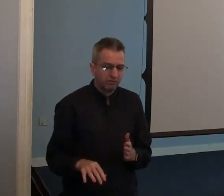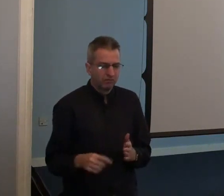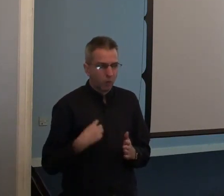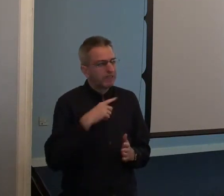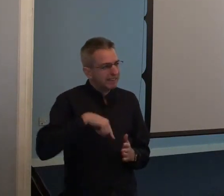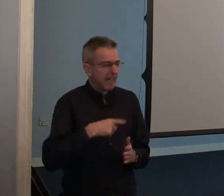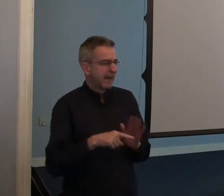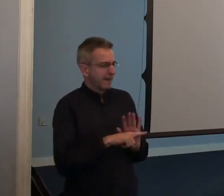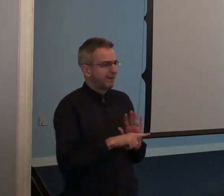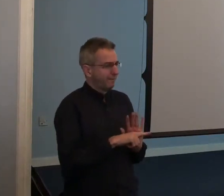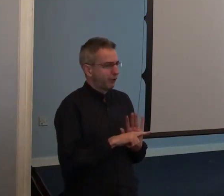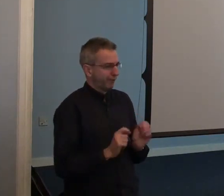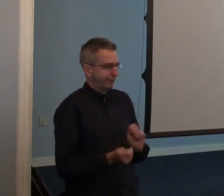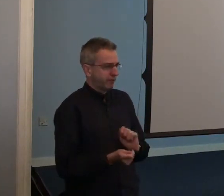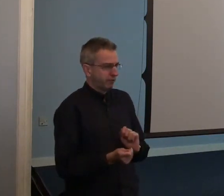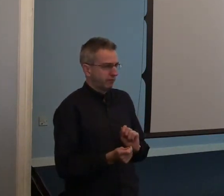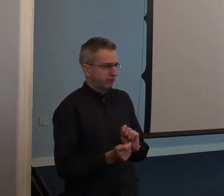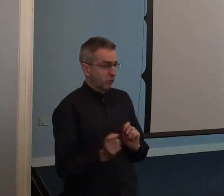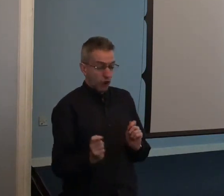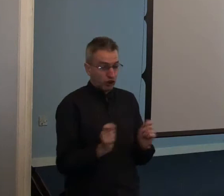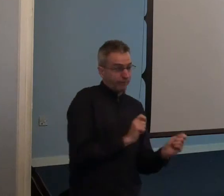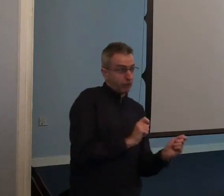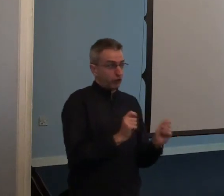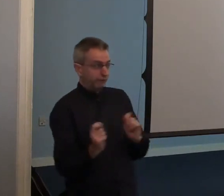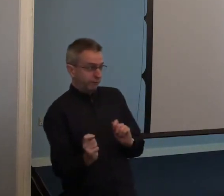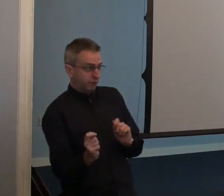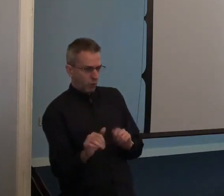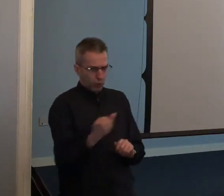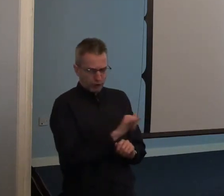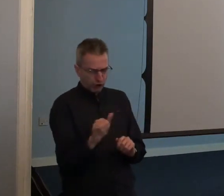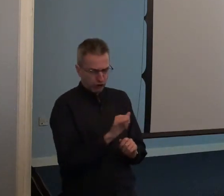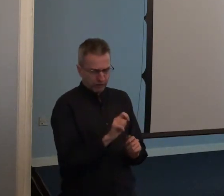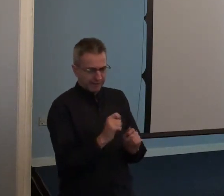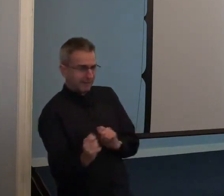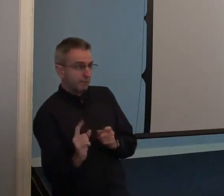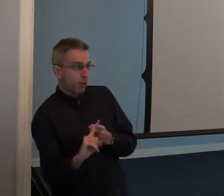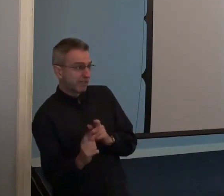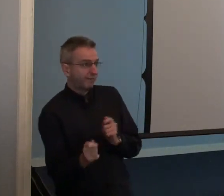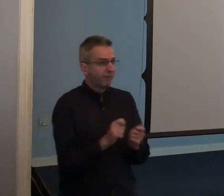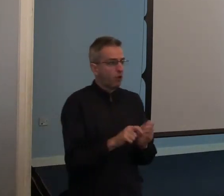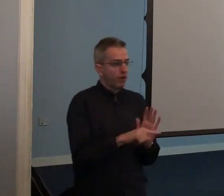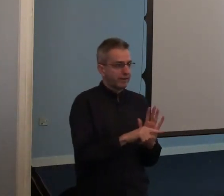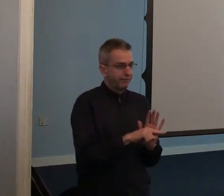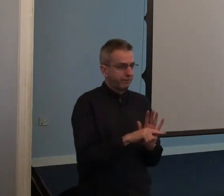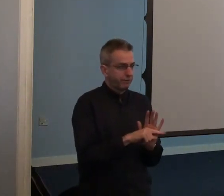that genes causing deafness should be removed, then we said that was a negative change. So we were interested in where the change occurred, whether